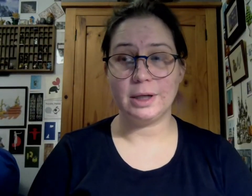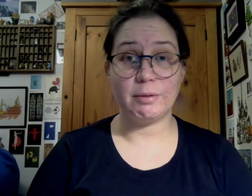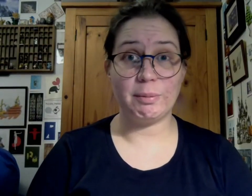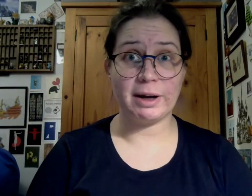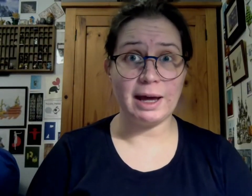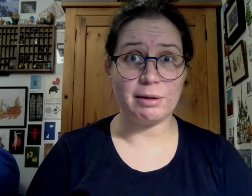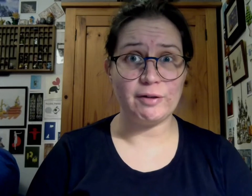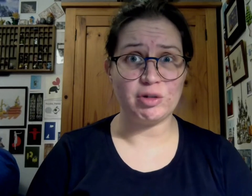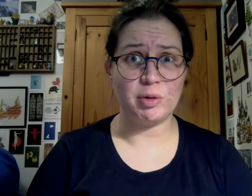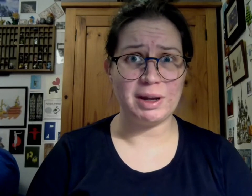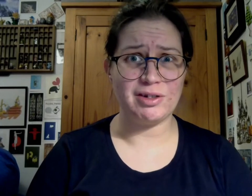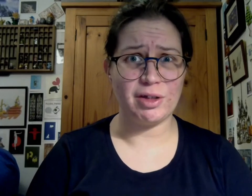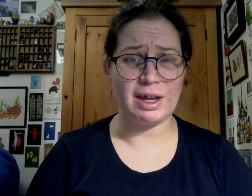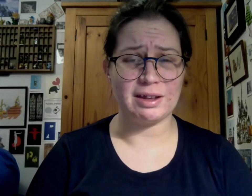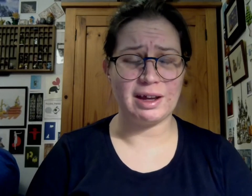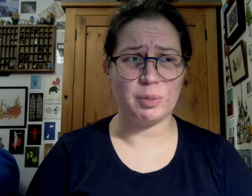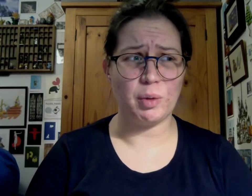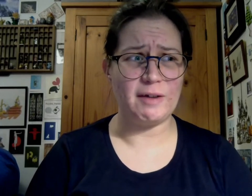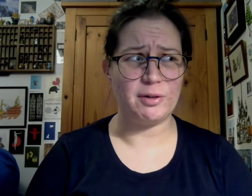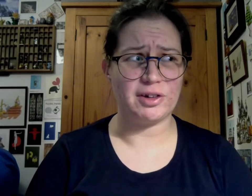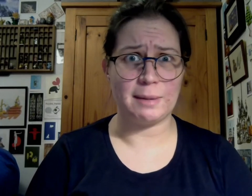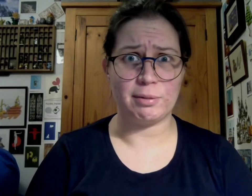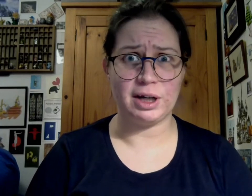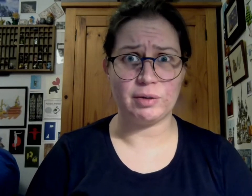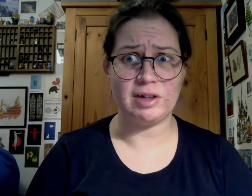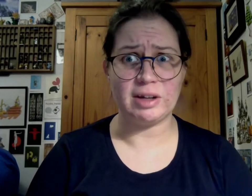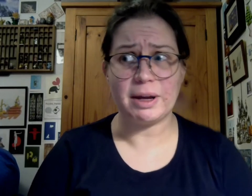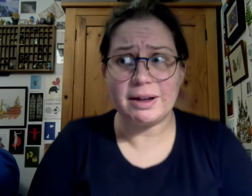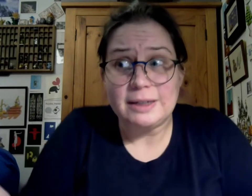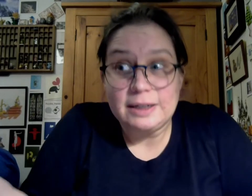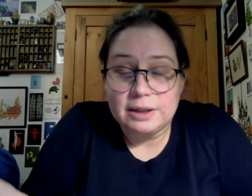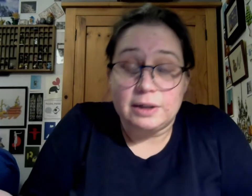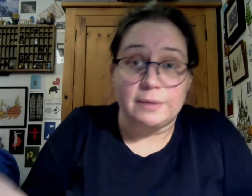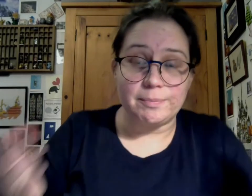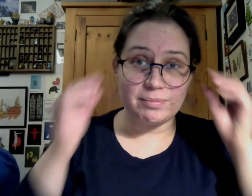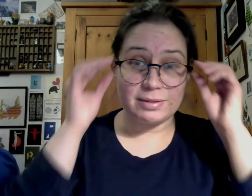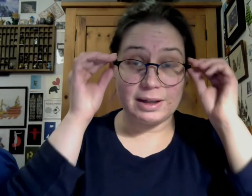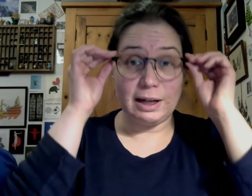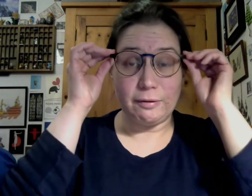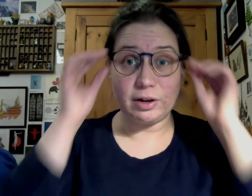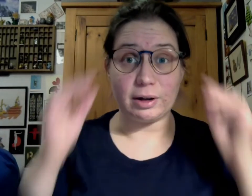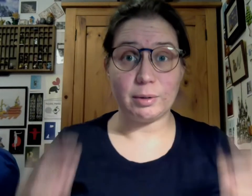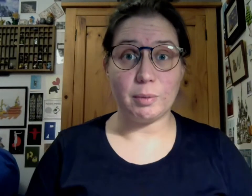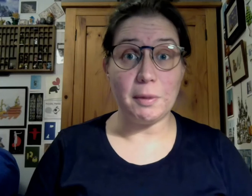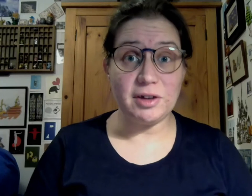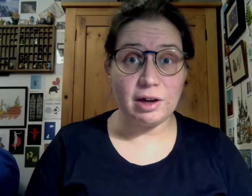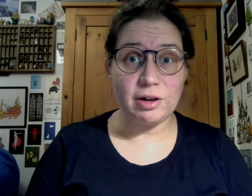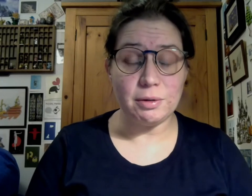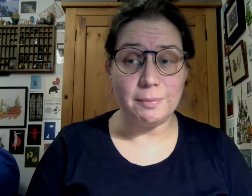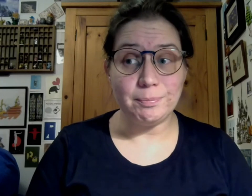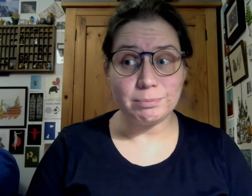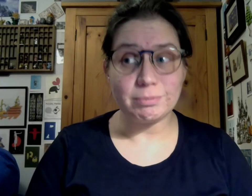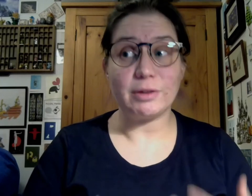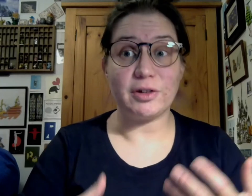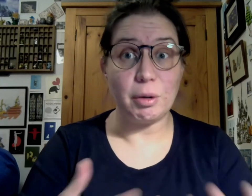Well, by now, the fisherman was beginning to think that his wife was getting pretty greedy, but he loved her. What was he going to do? So he